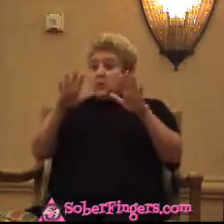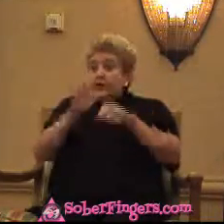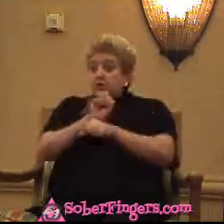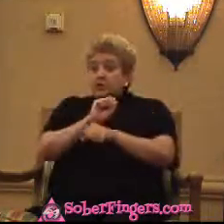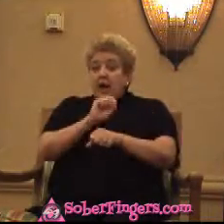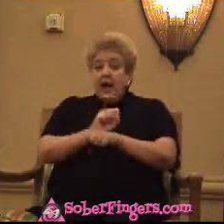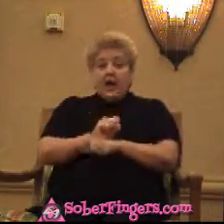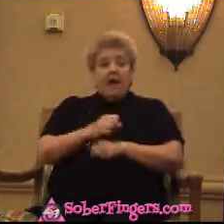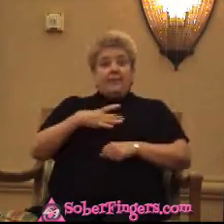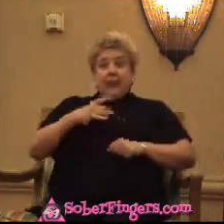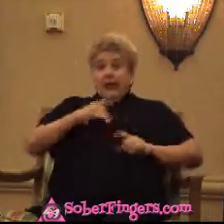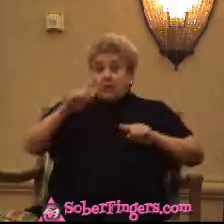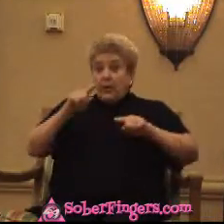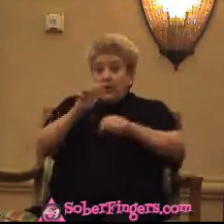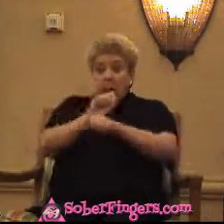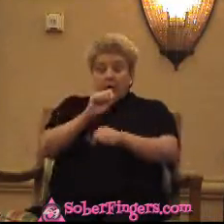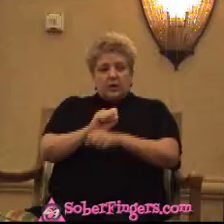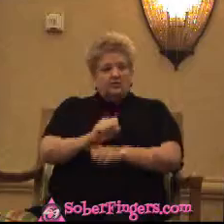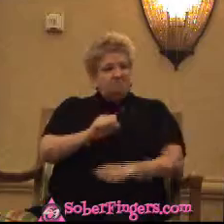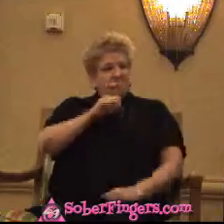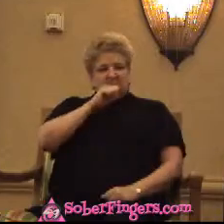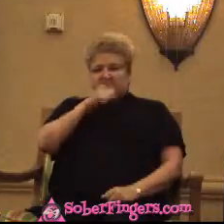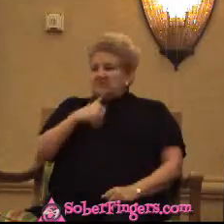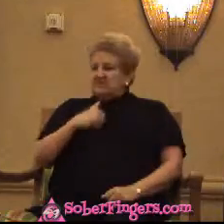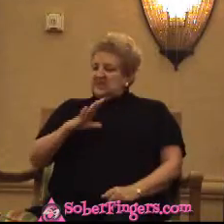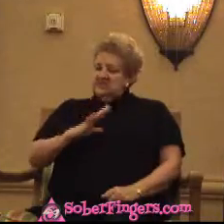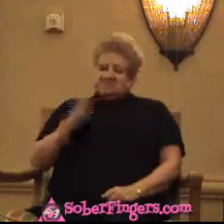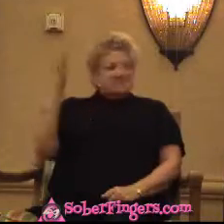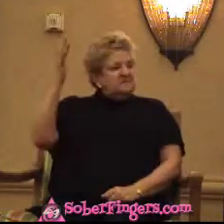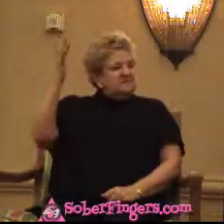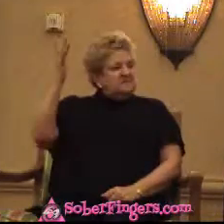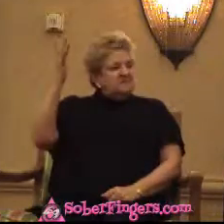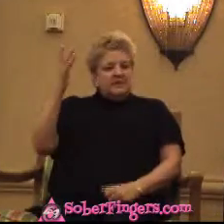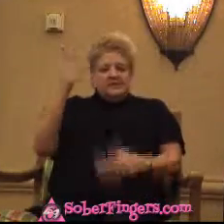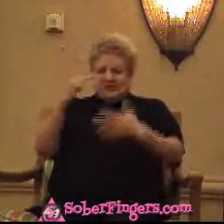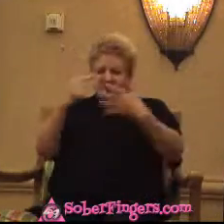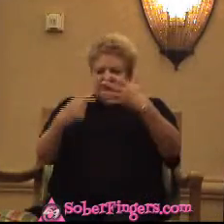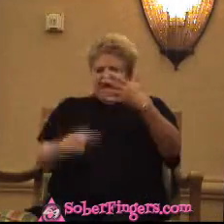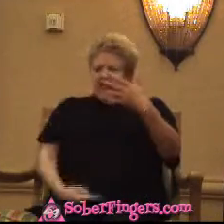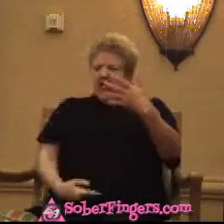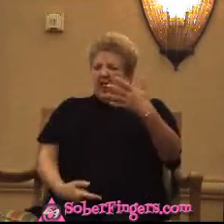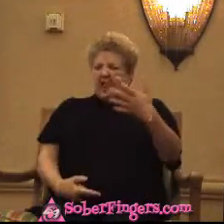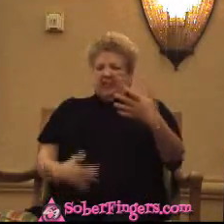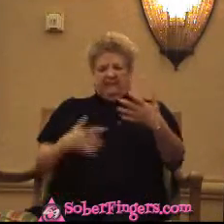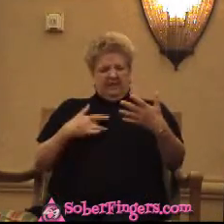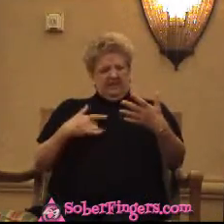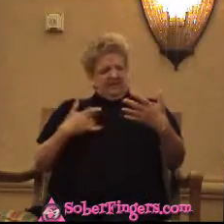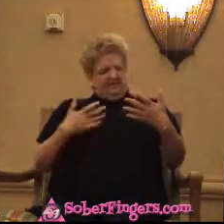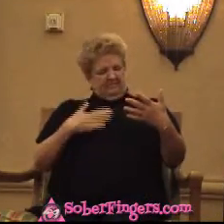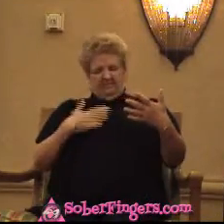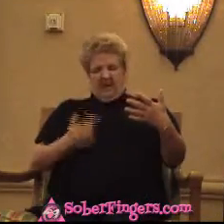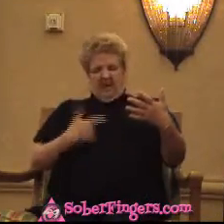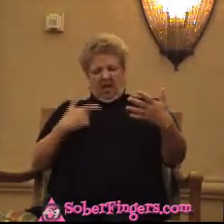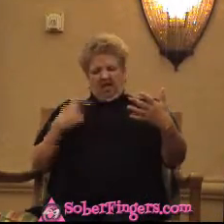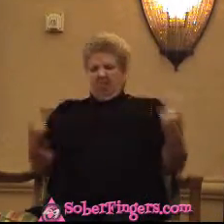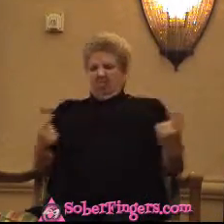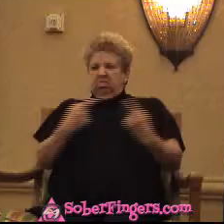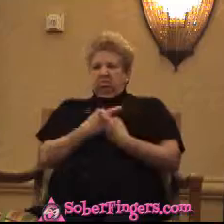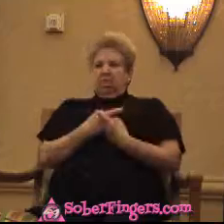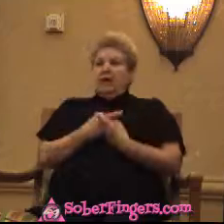to work. Not me, I hated it. All these things that were just constant conflict in my life. But I got to tell you, if there's anybody out there